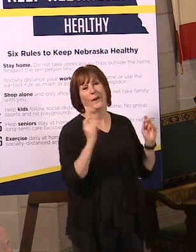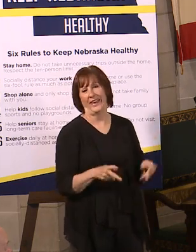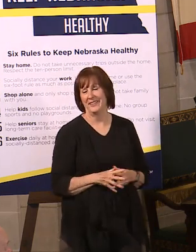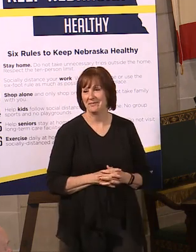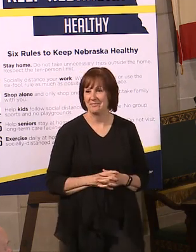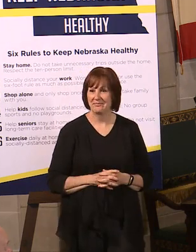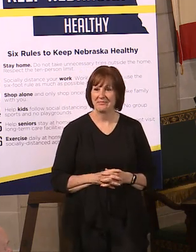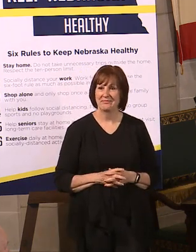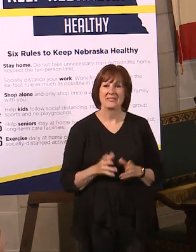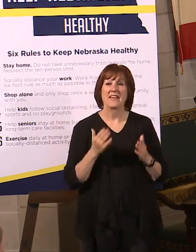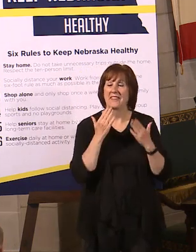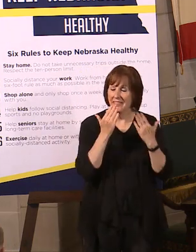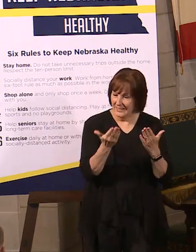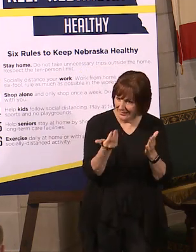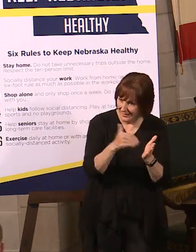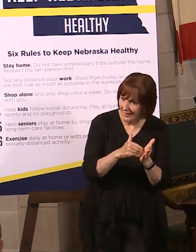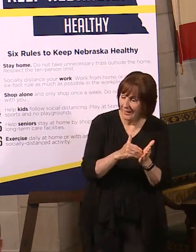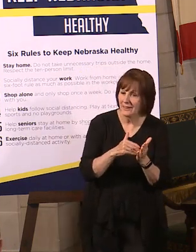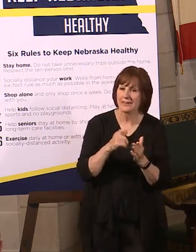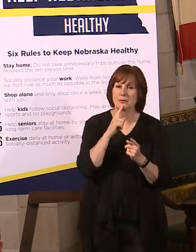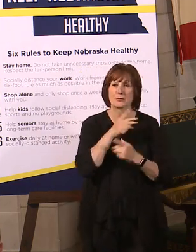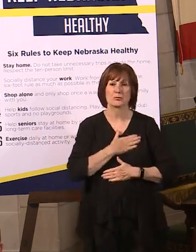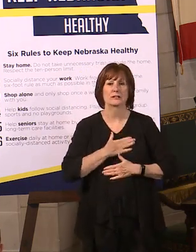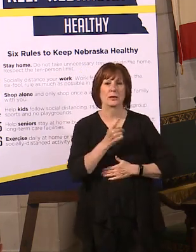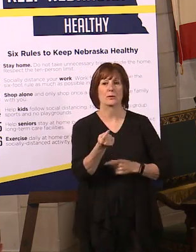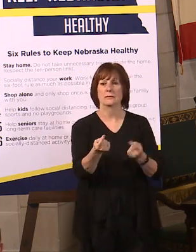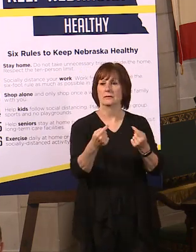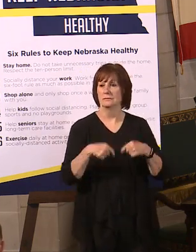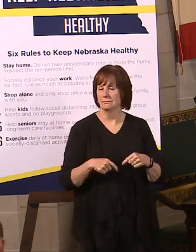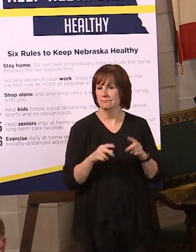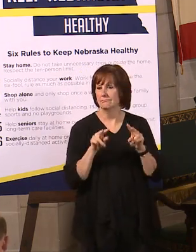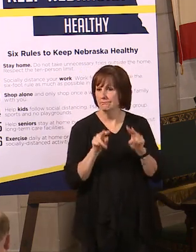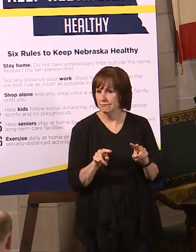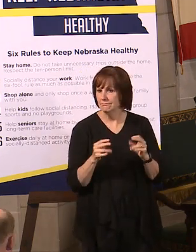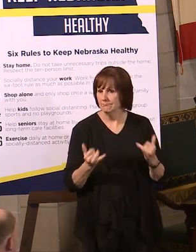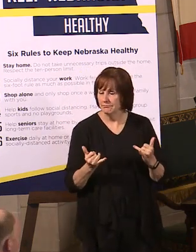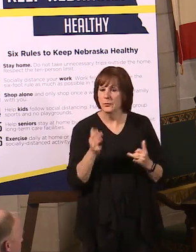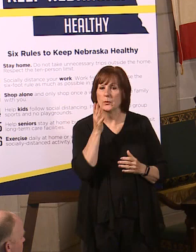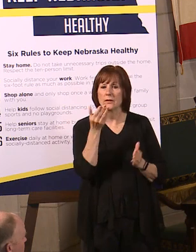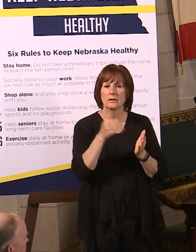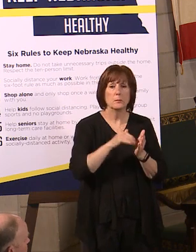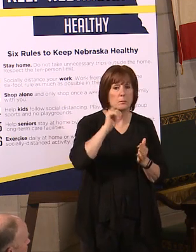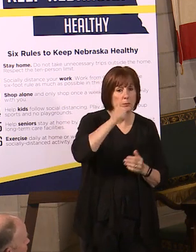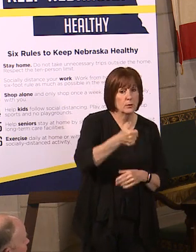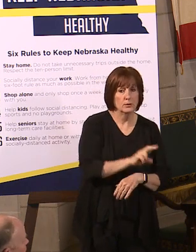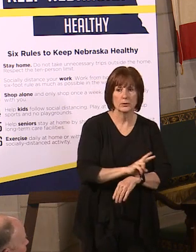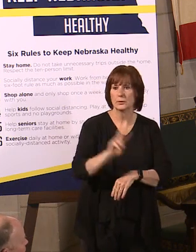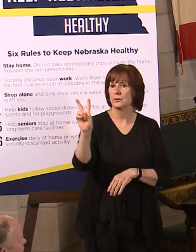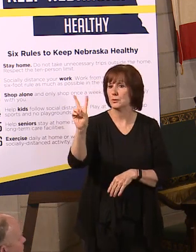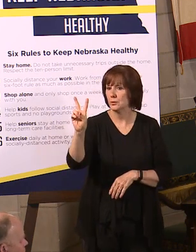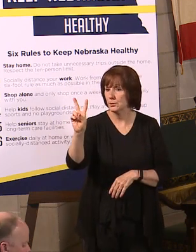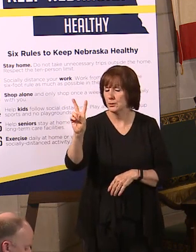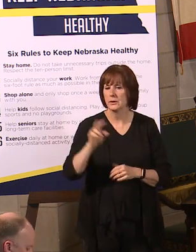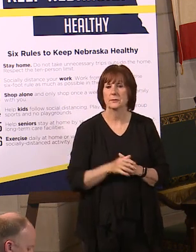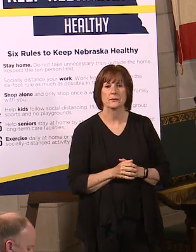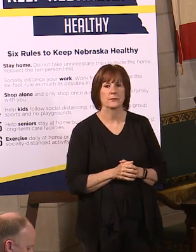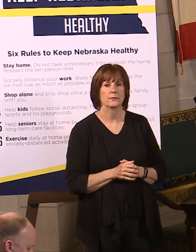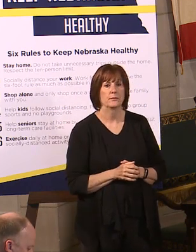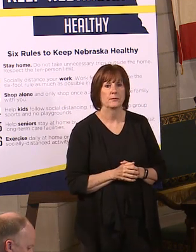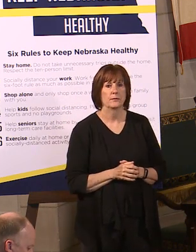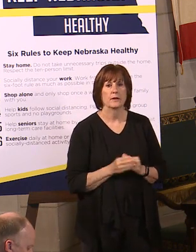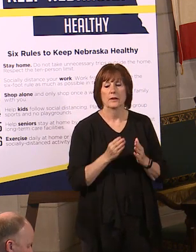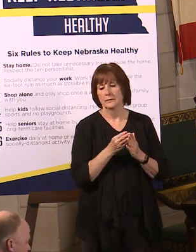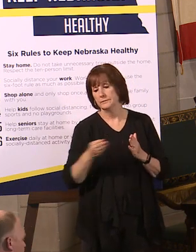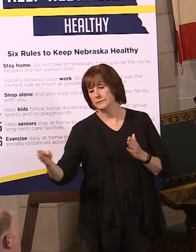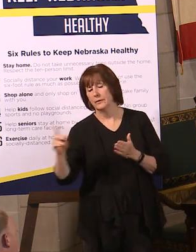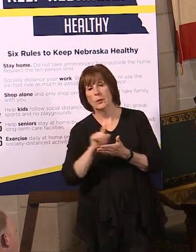great. Well, again, folks, thank you very much. Appreciate you all coming here again. We'll be back here again tomorrow, 2 o'clock Central Time, throughout the